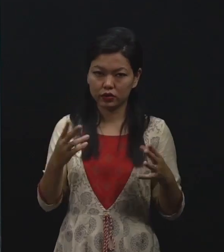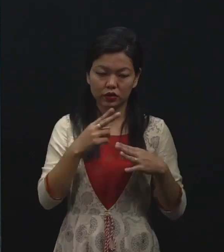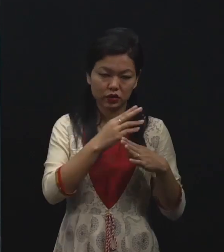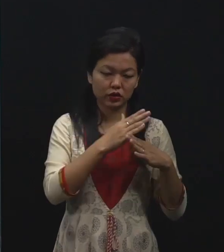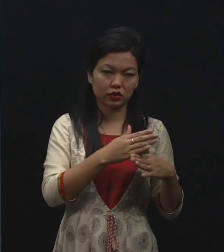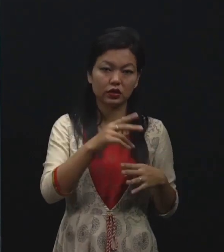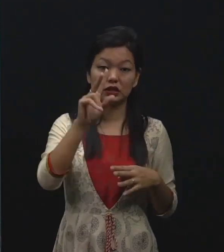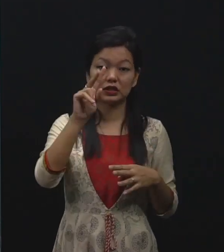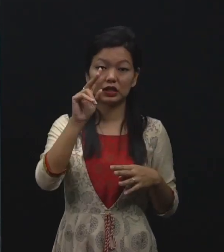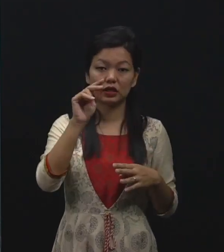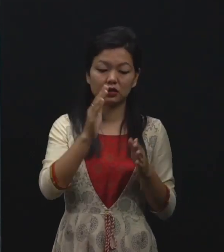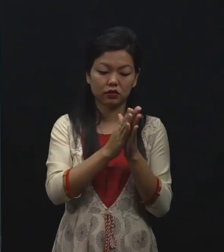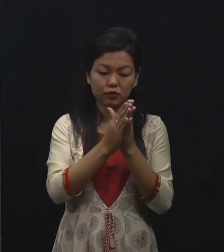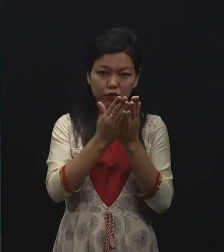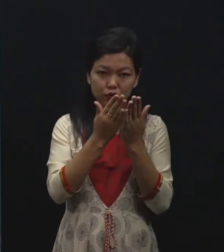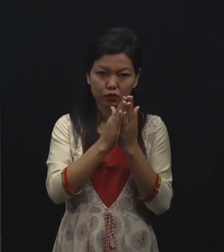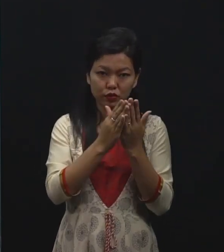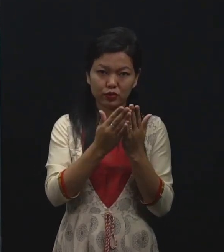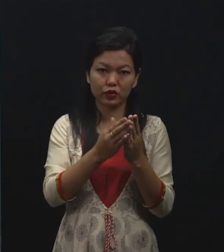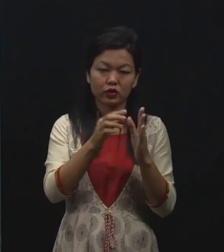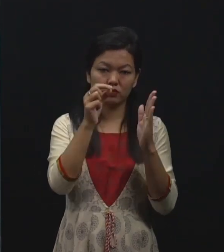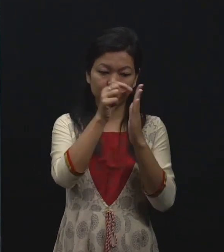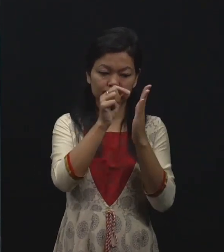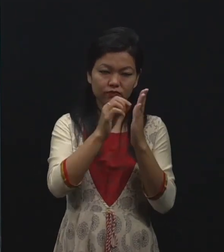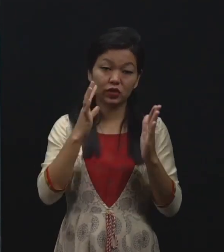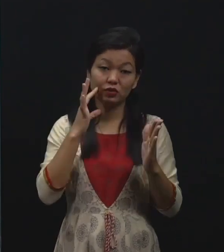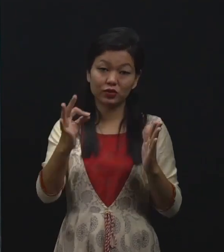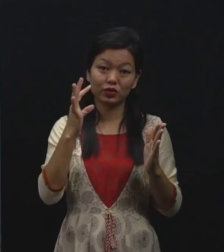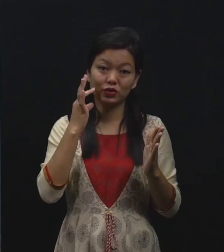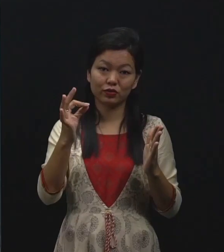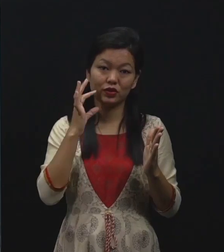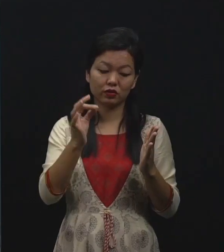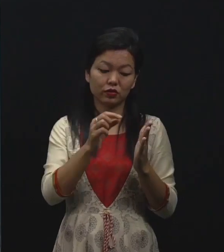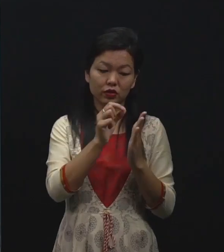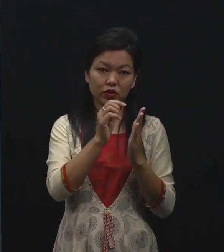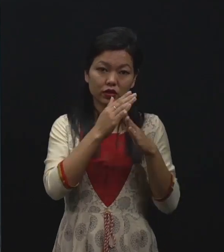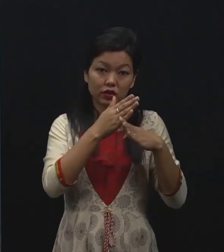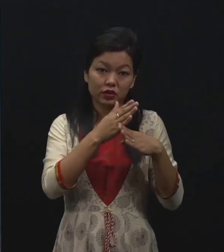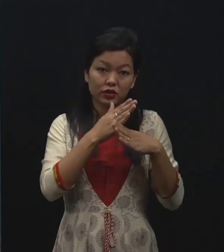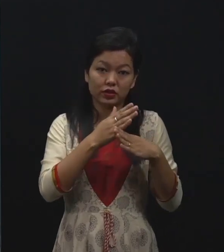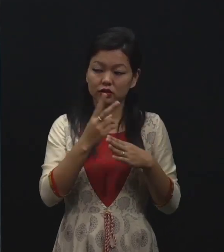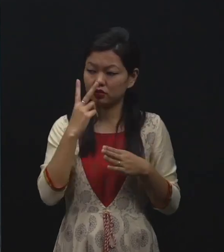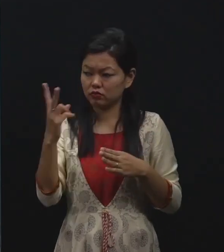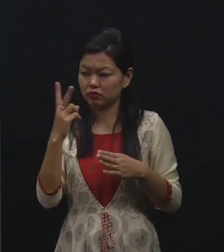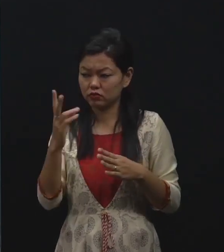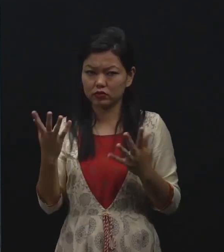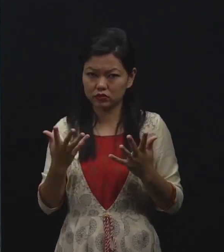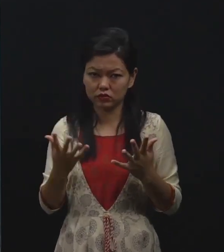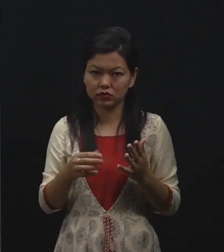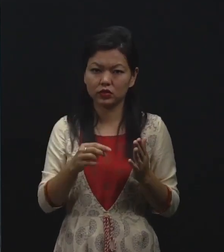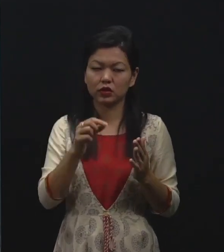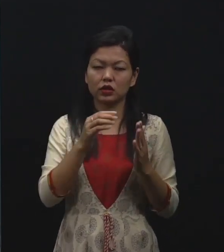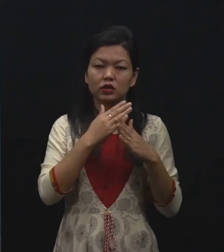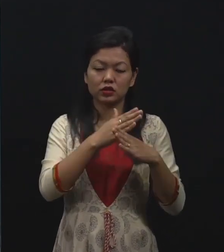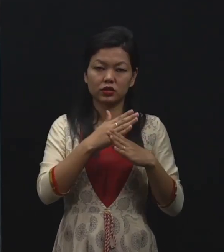used to note down the informants, whatever evidences has been provided, he used